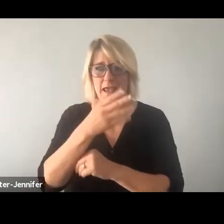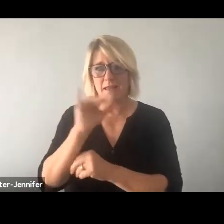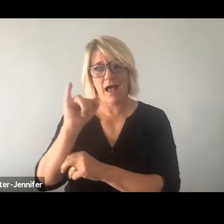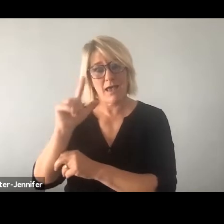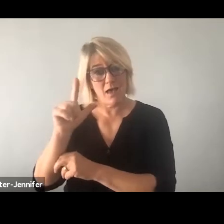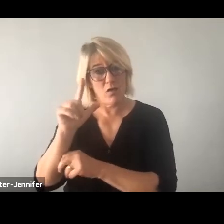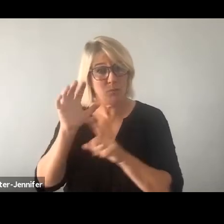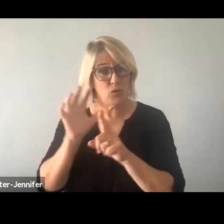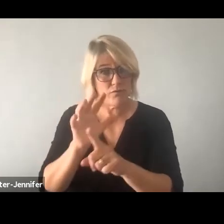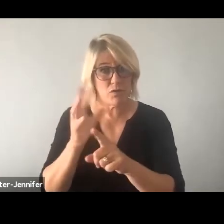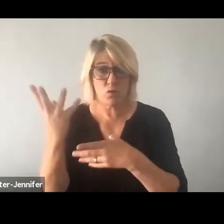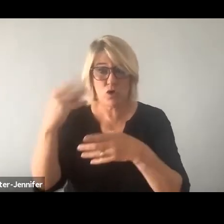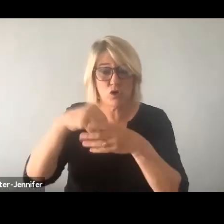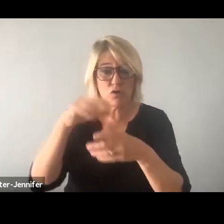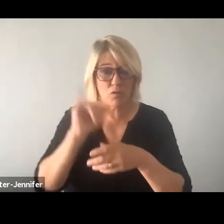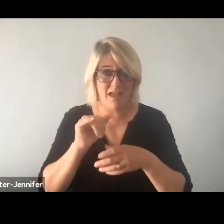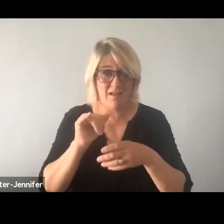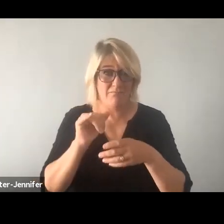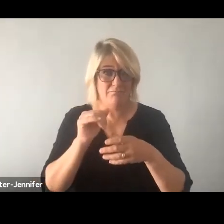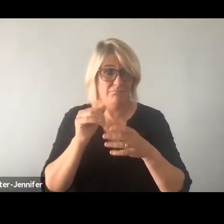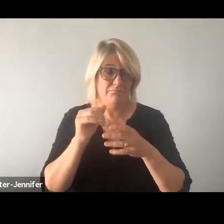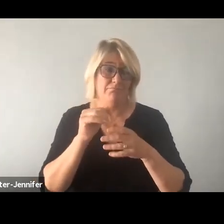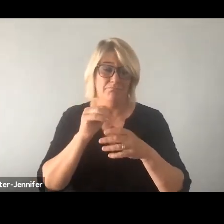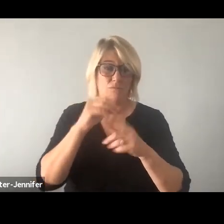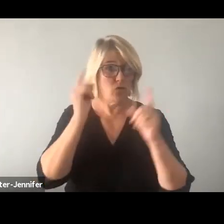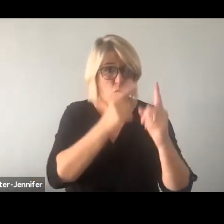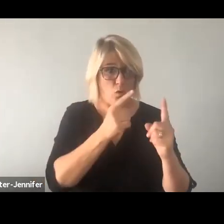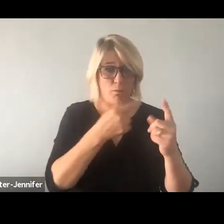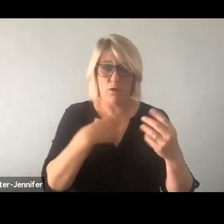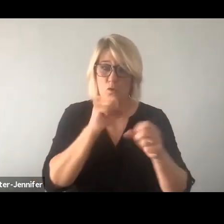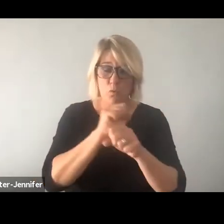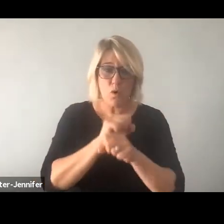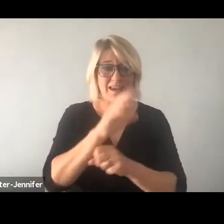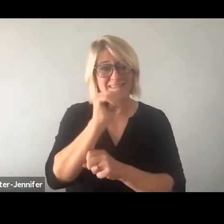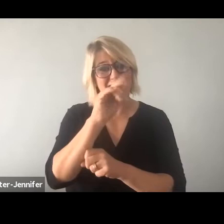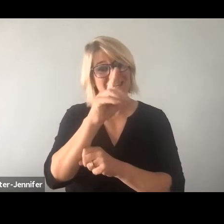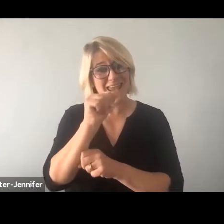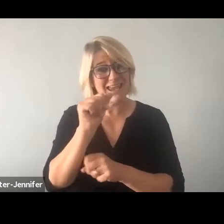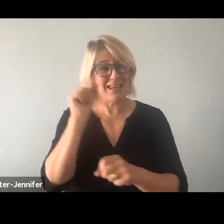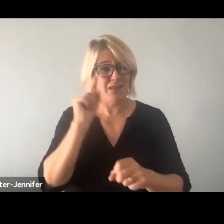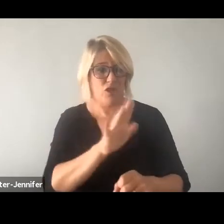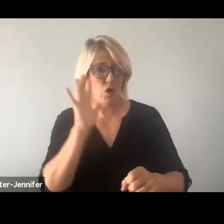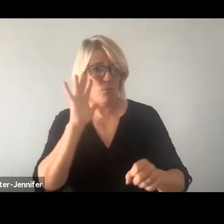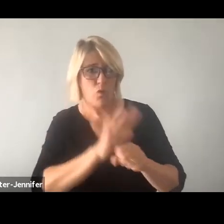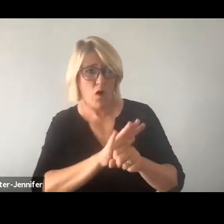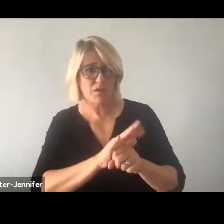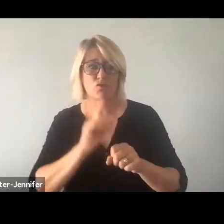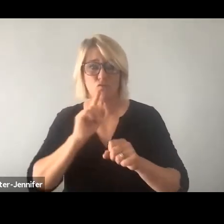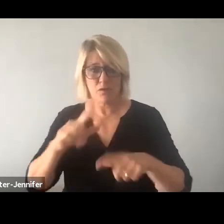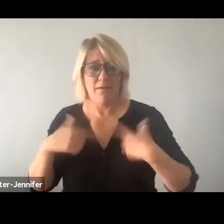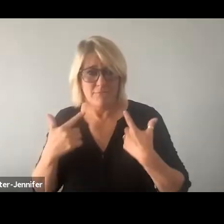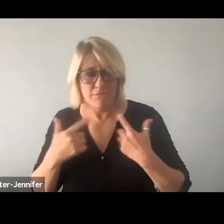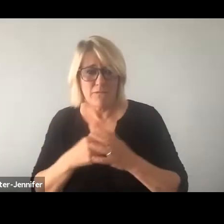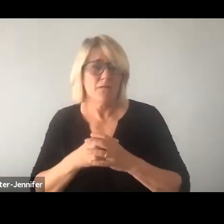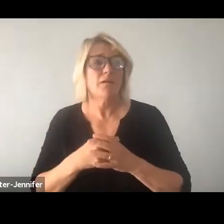part of creating, really working to make the ADA's promise a reality. One of the